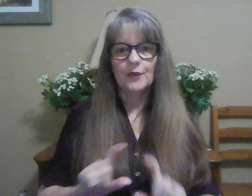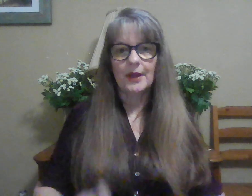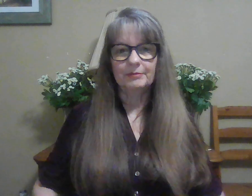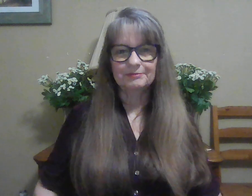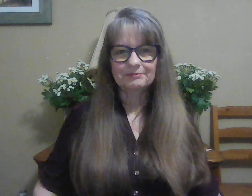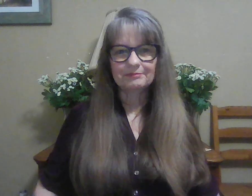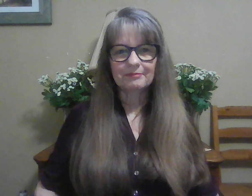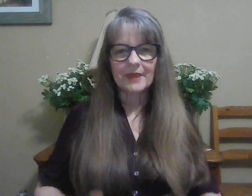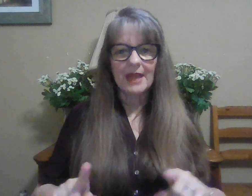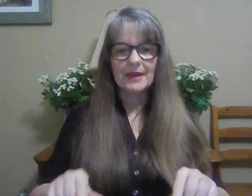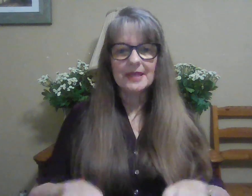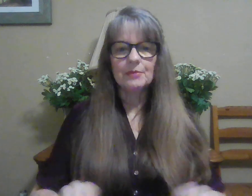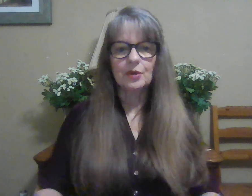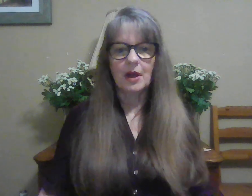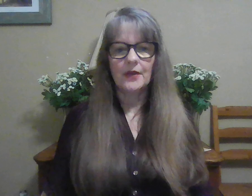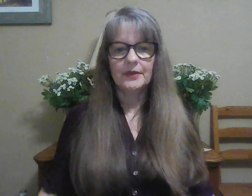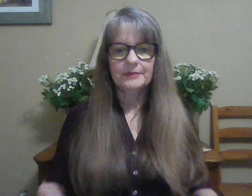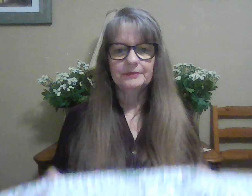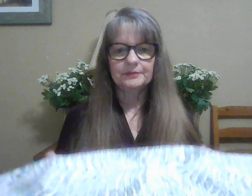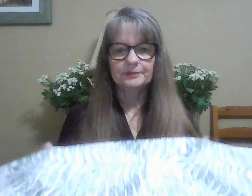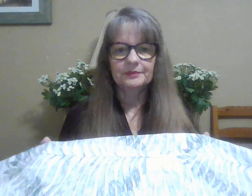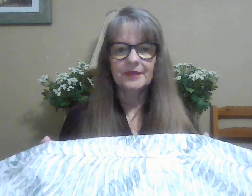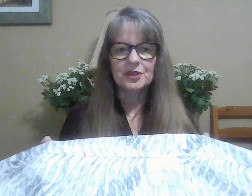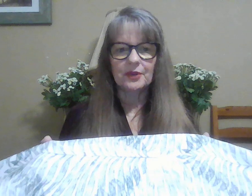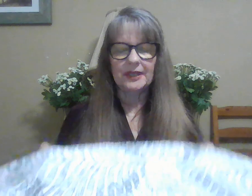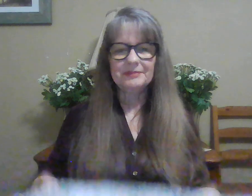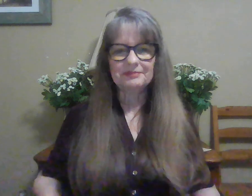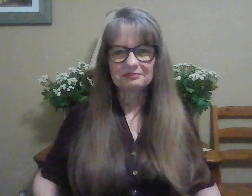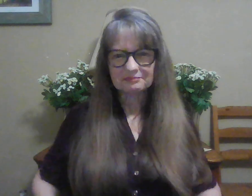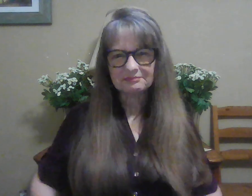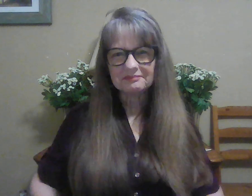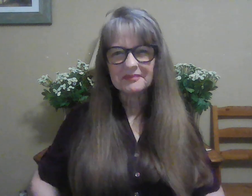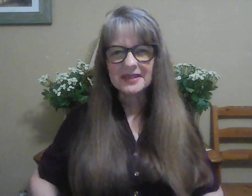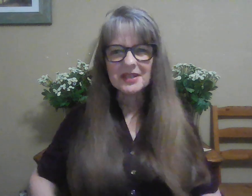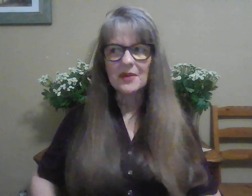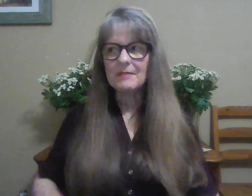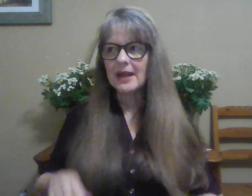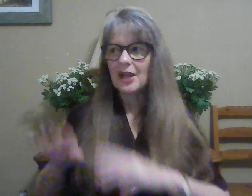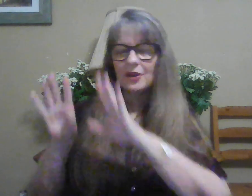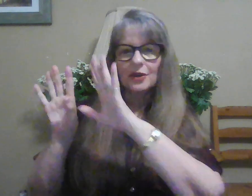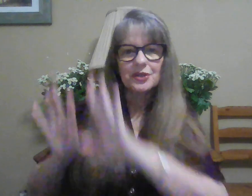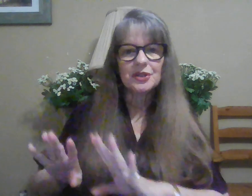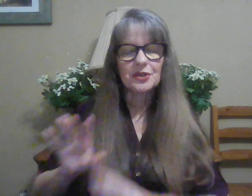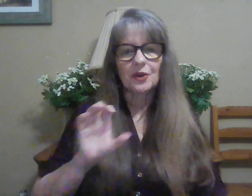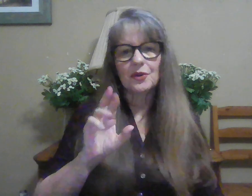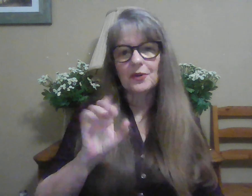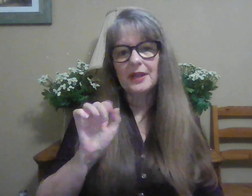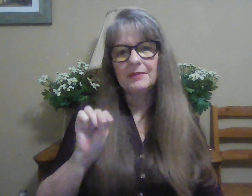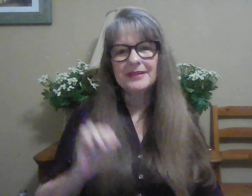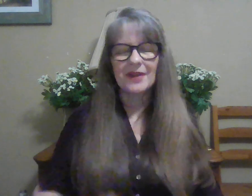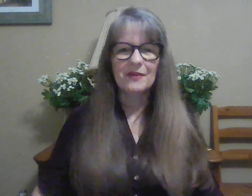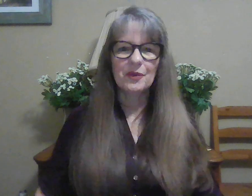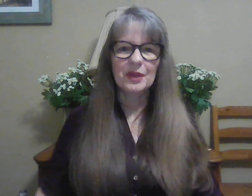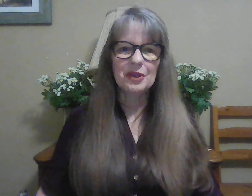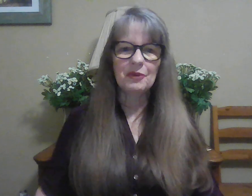frame. And my tablecloth is green. So in my curtains are cream, so I have green and